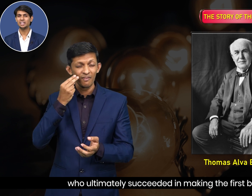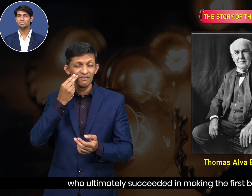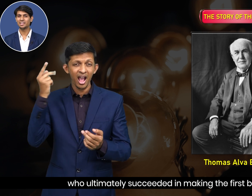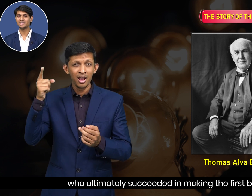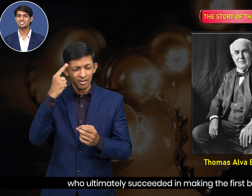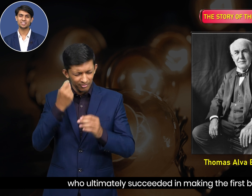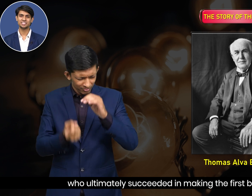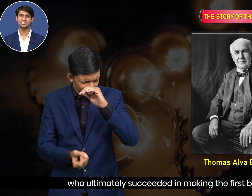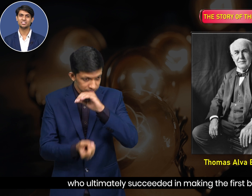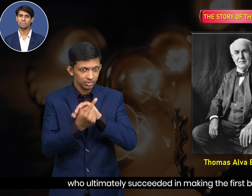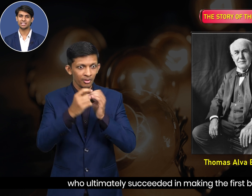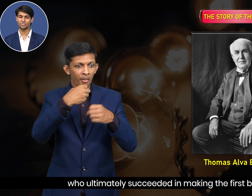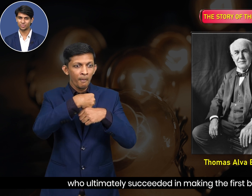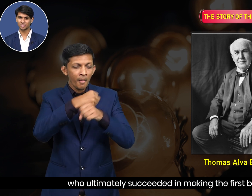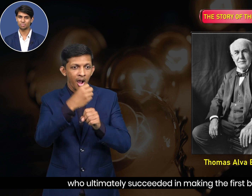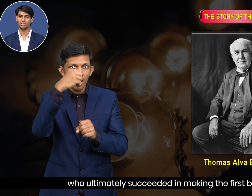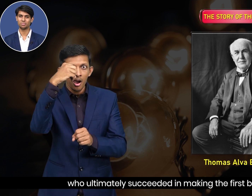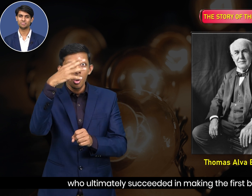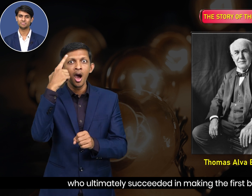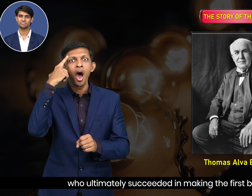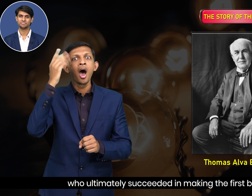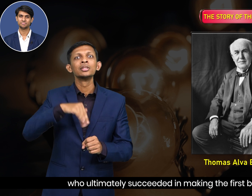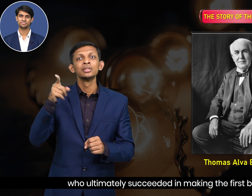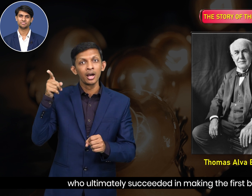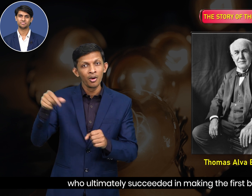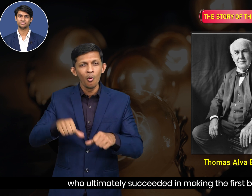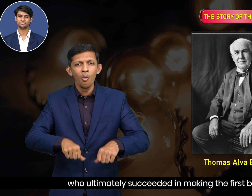Who ultimately succeeded in making the first bulb.